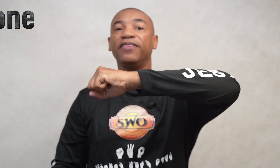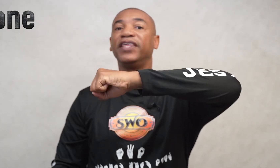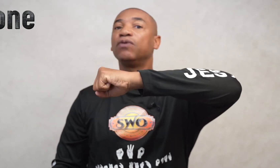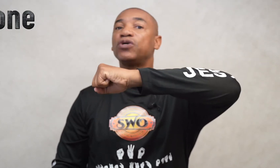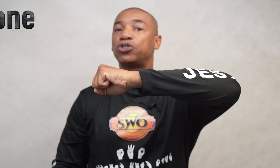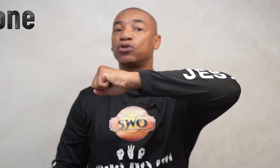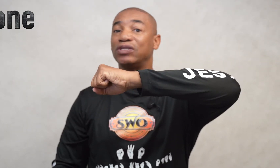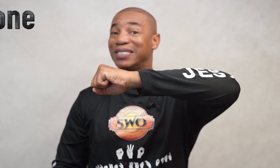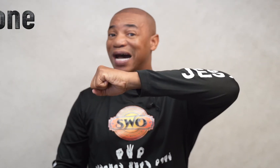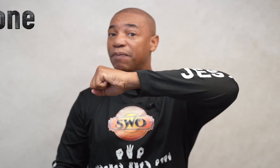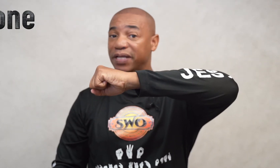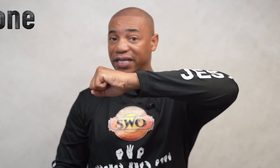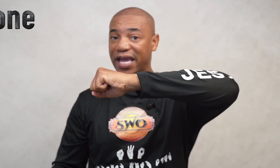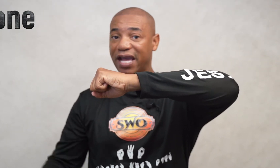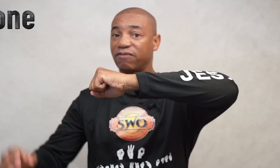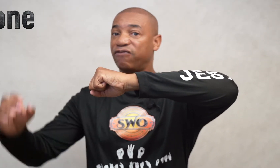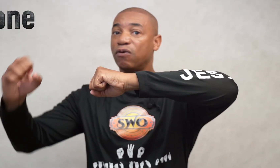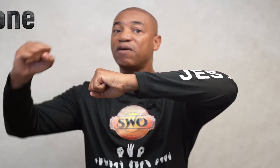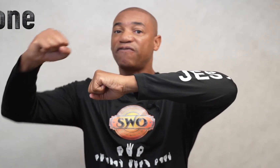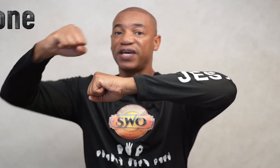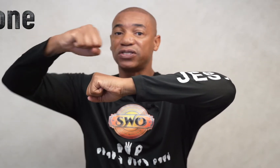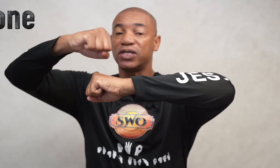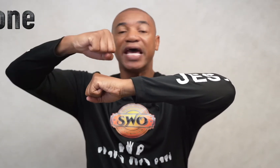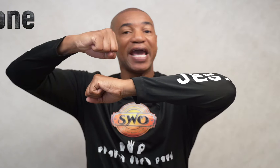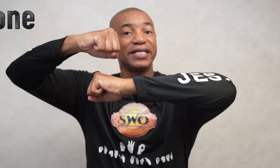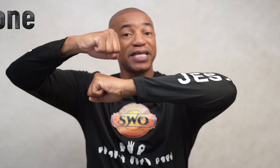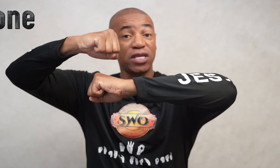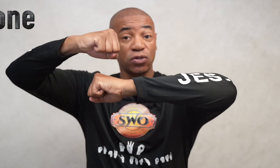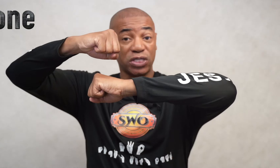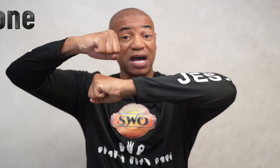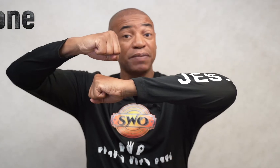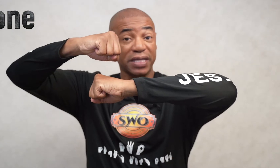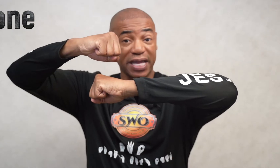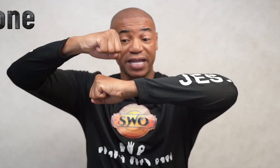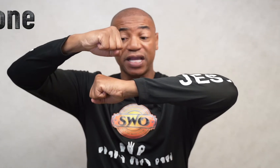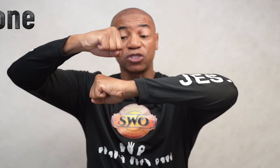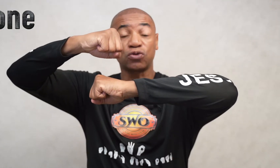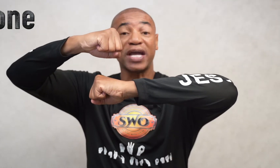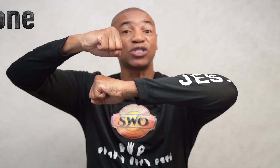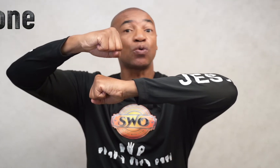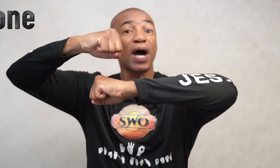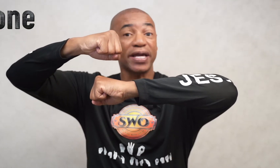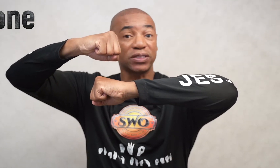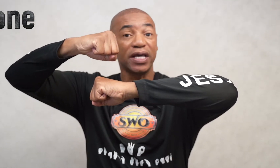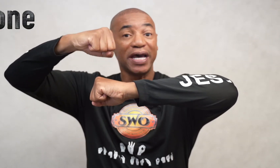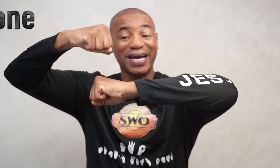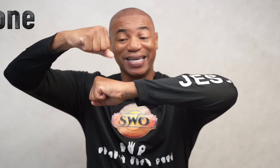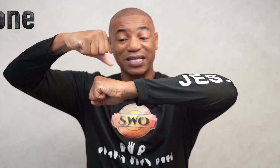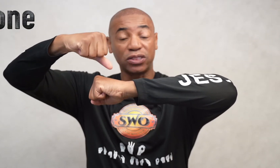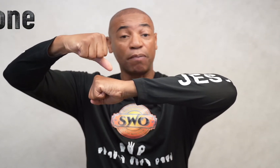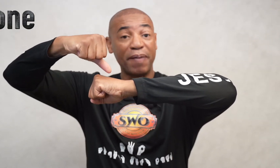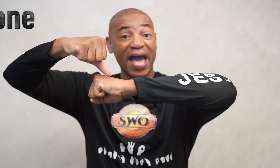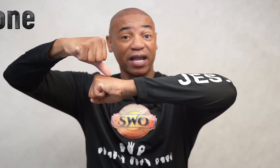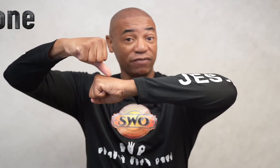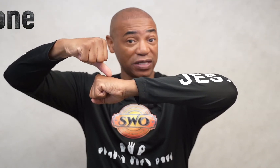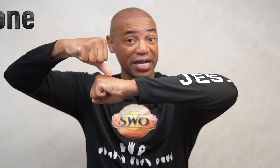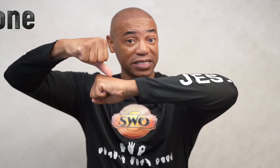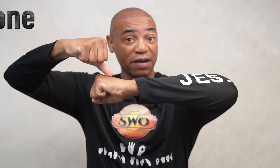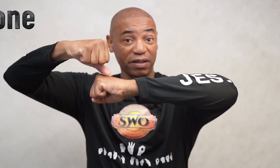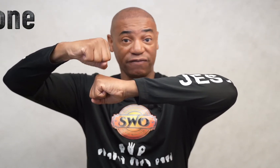Then with your dominant hand, form a fist, and take your dominant hand and strike twice against the back of the non-dominant